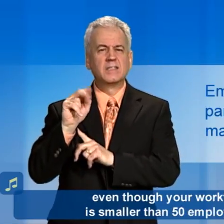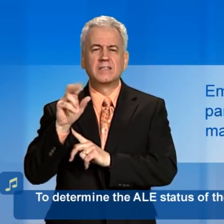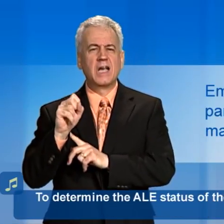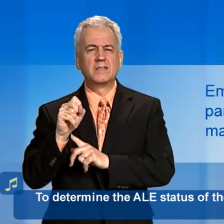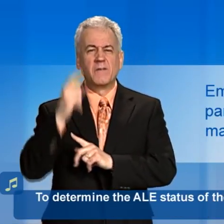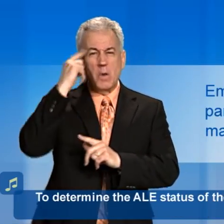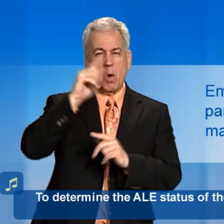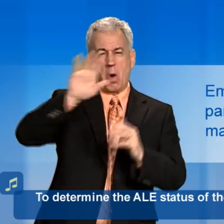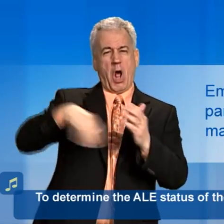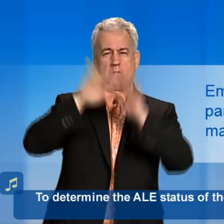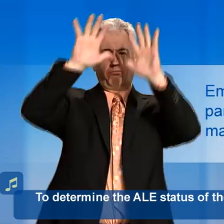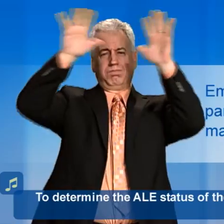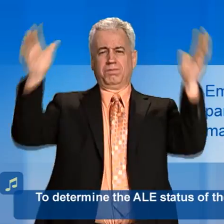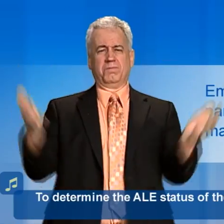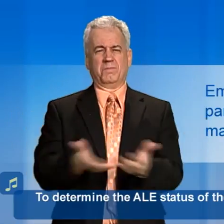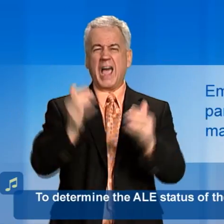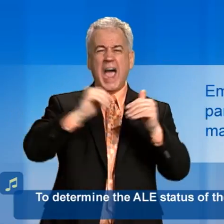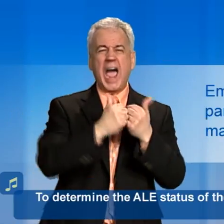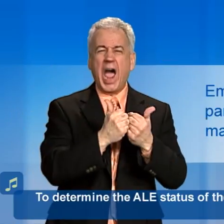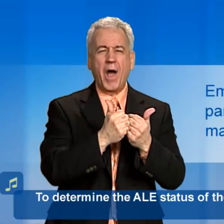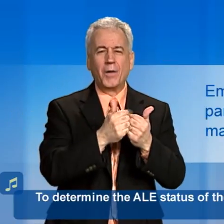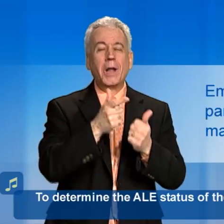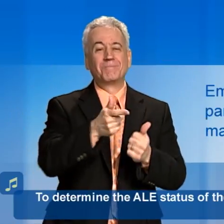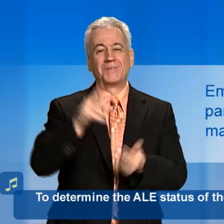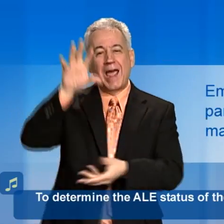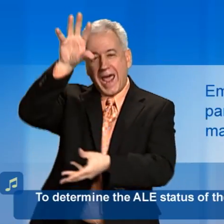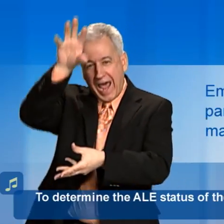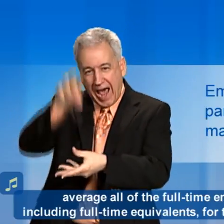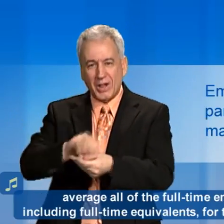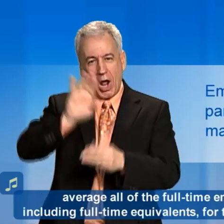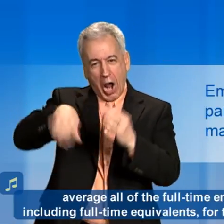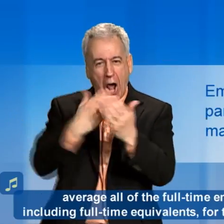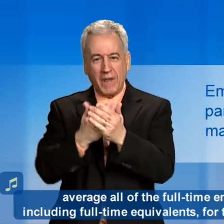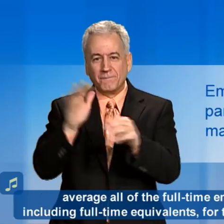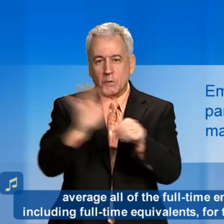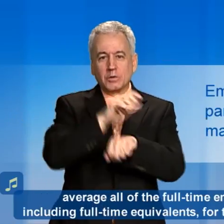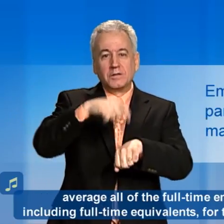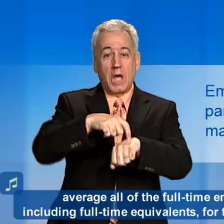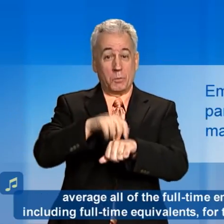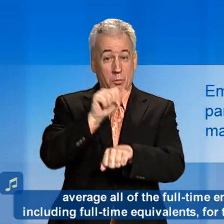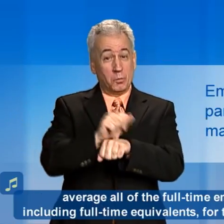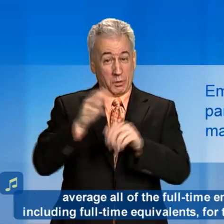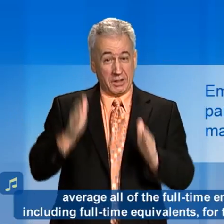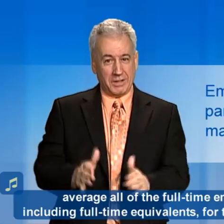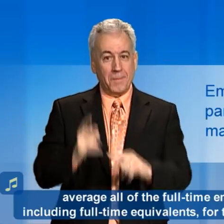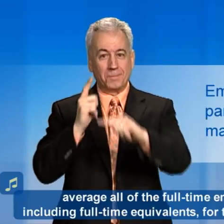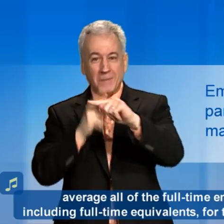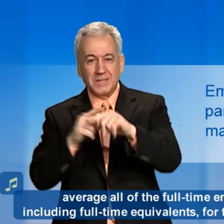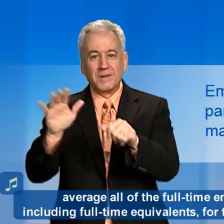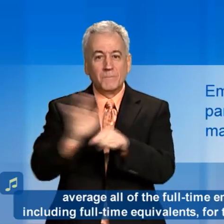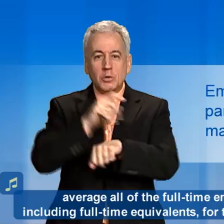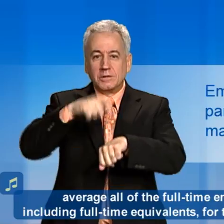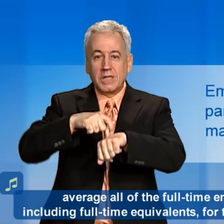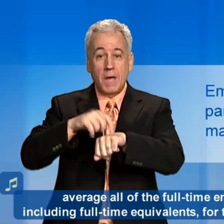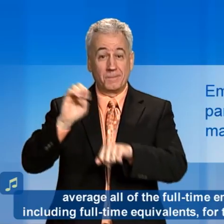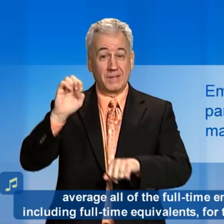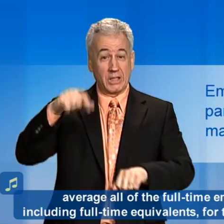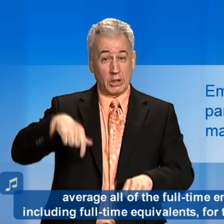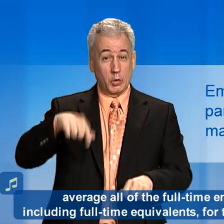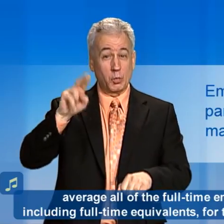To determine the ALE status of the entire group, average all of the full-time employees, including full-time equivalents, for the